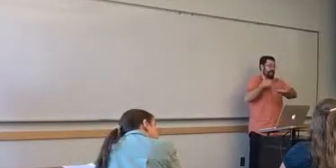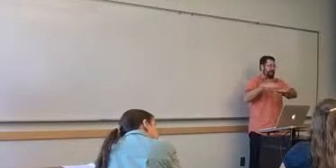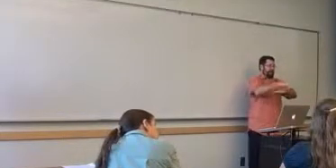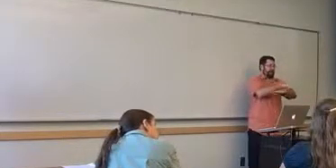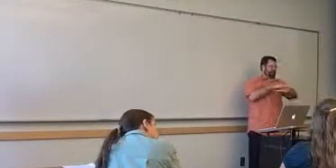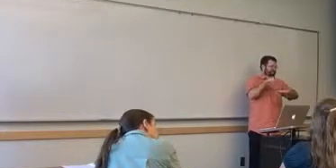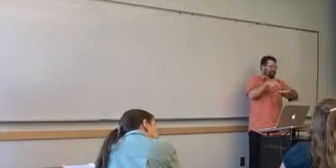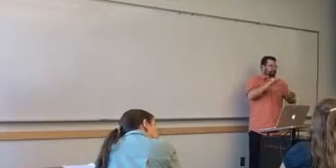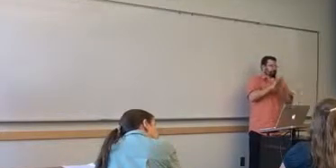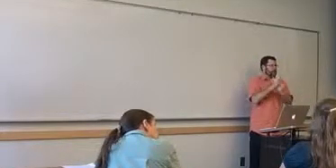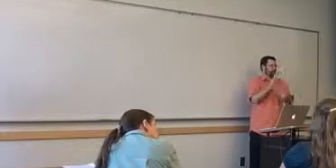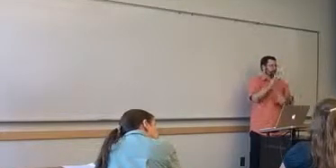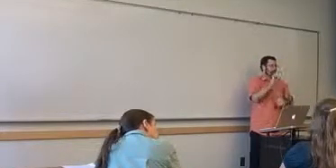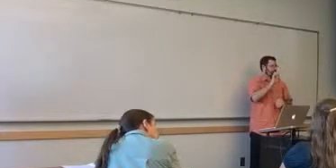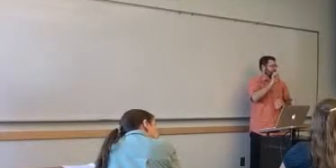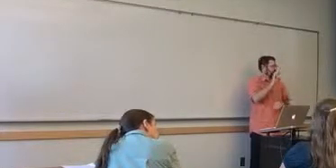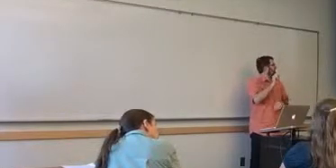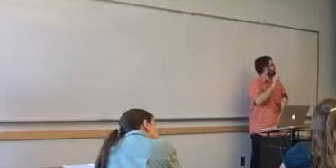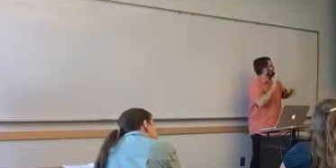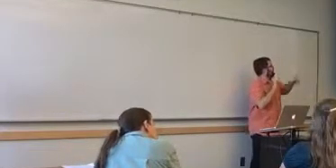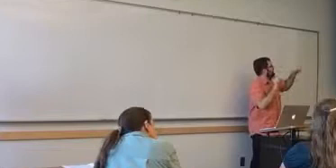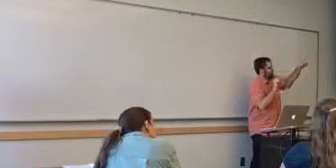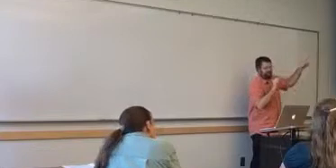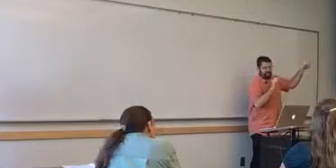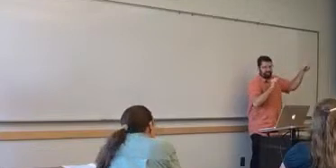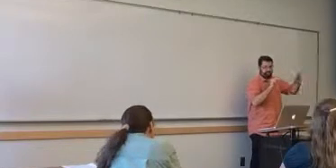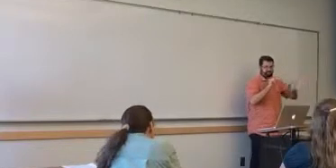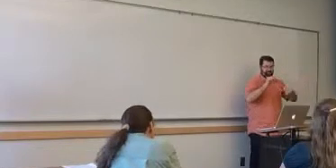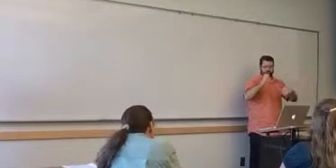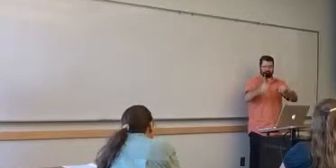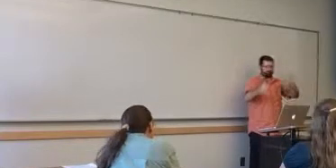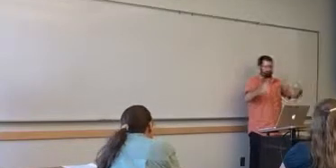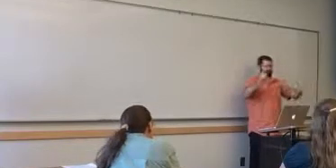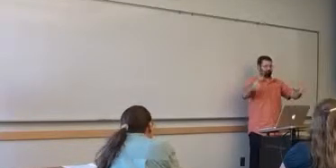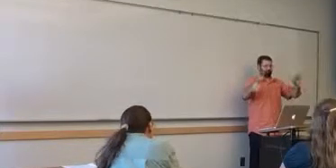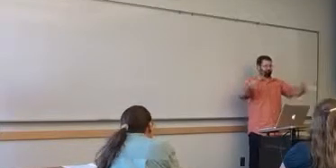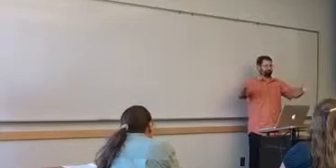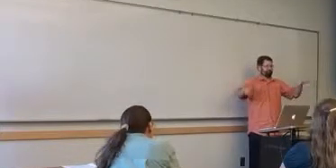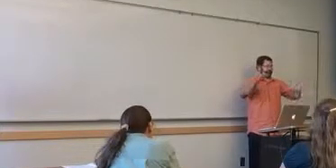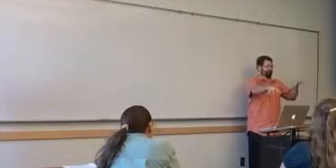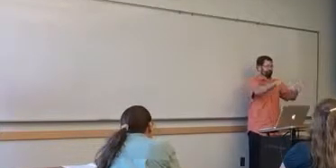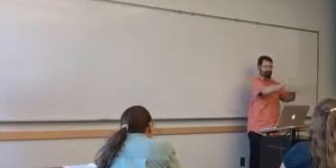object, but I'll represent it in space and use that space I made up for him as a reference.